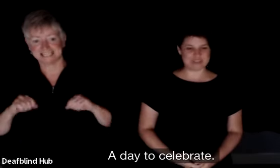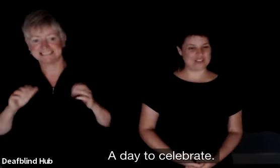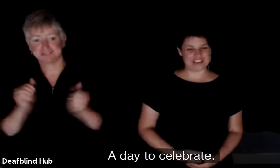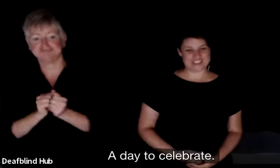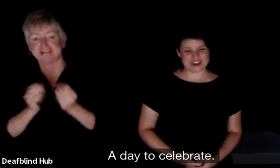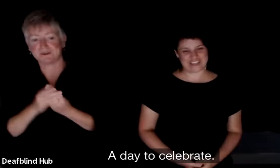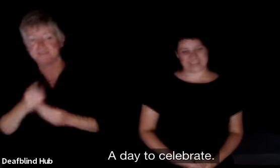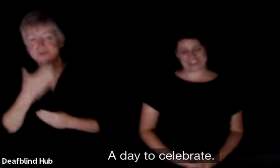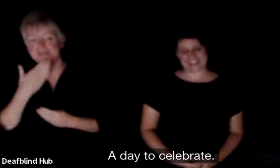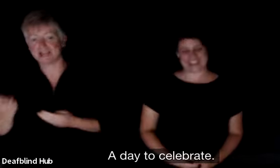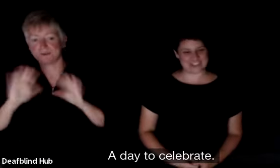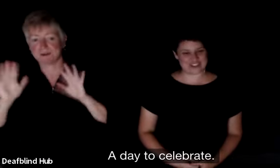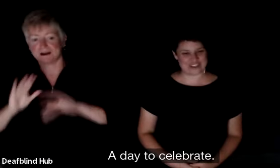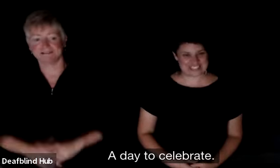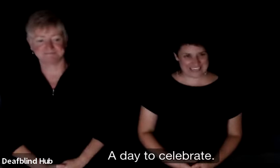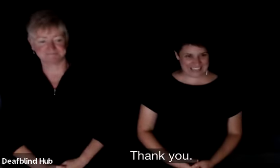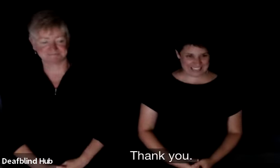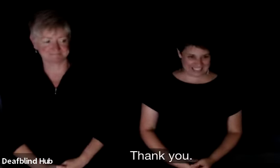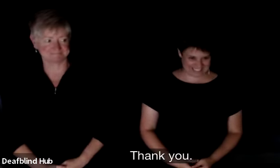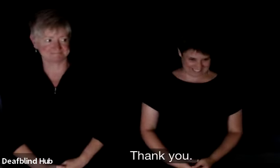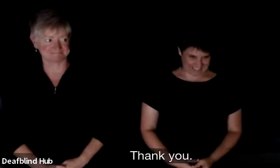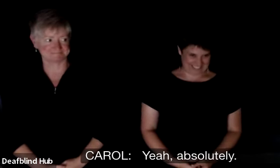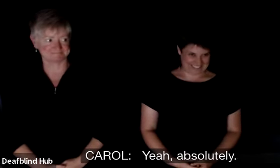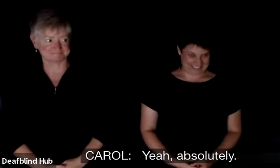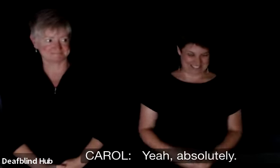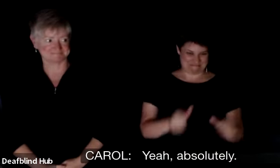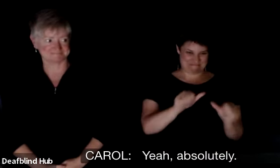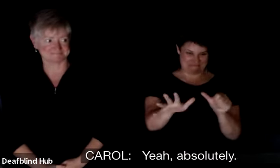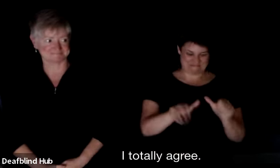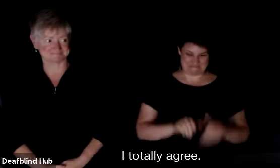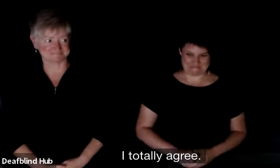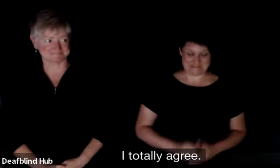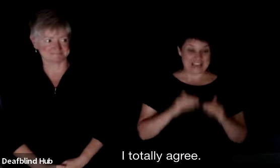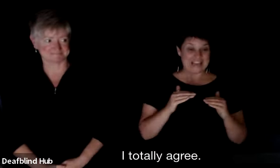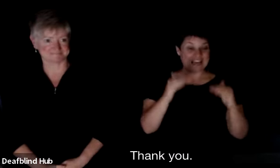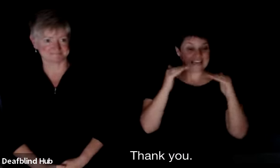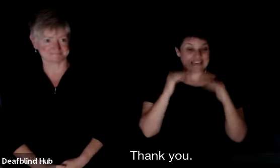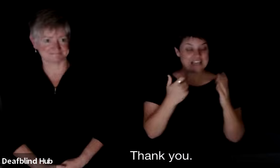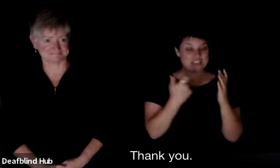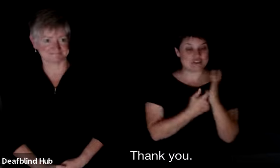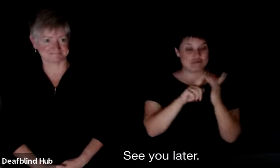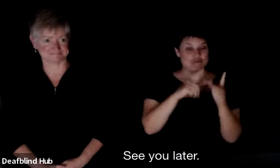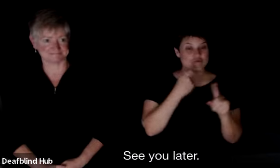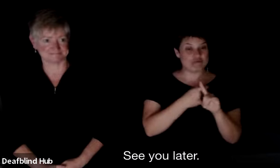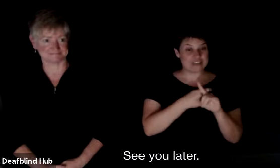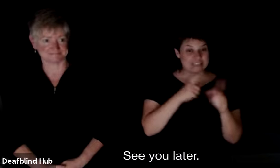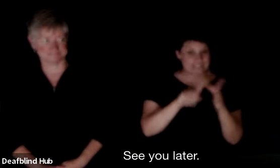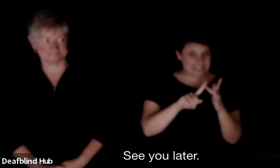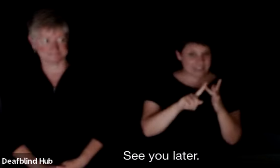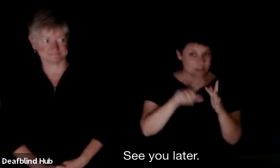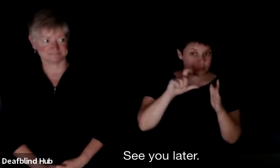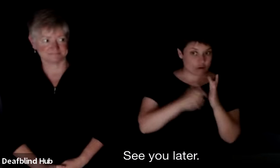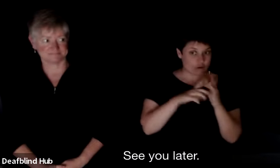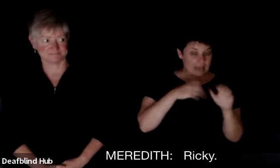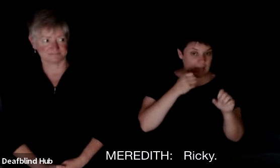Yeah, absolutely. I totally agree. Thank you. See you later. Great. And now, Ricky, Craig, can you bring